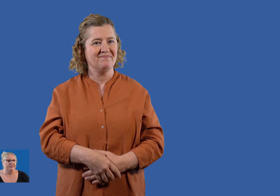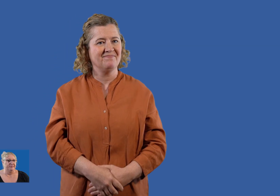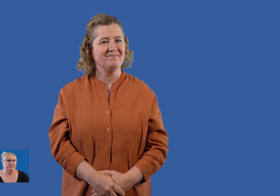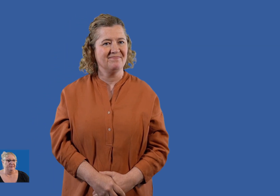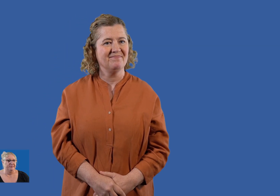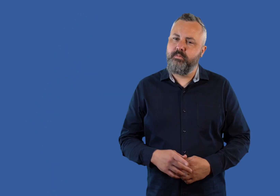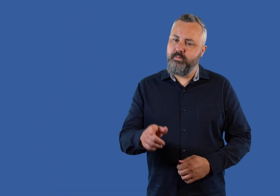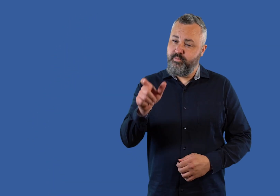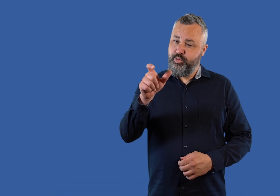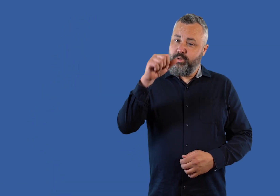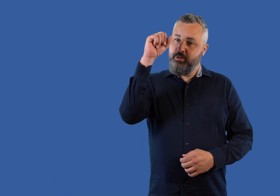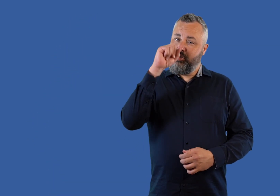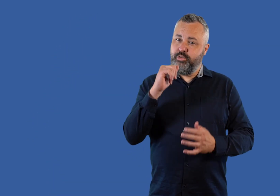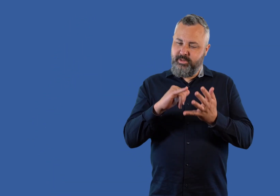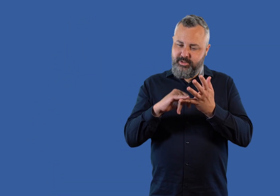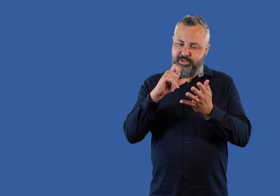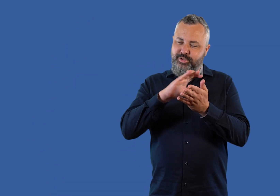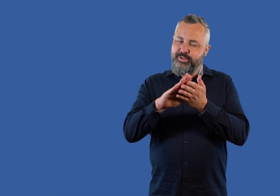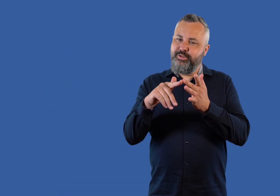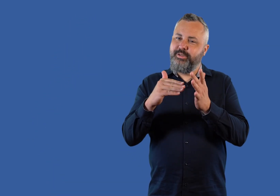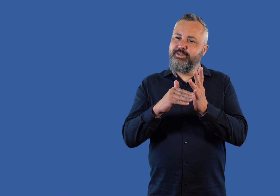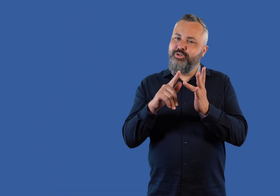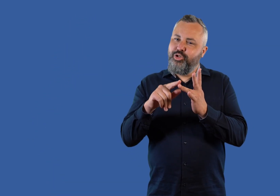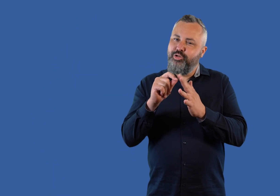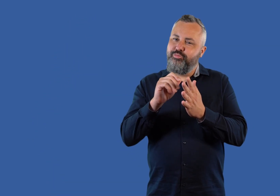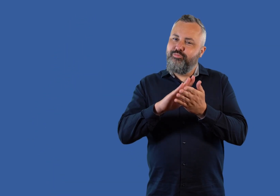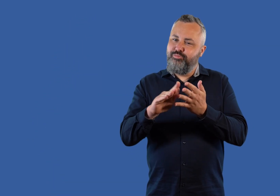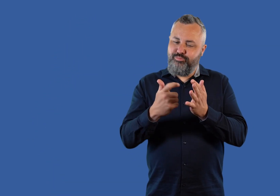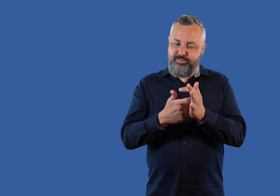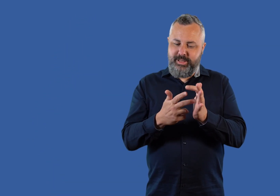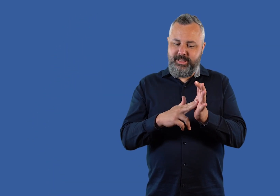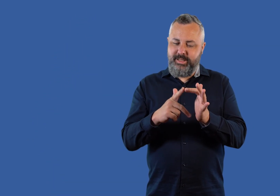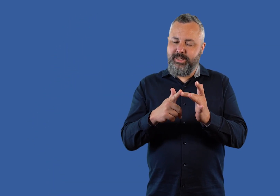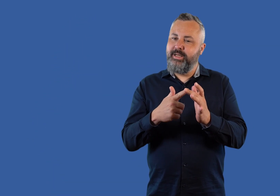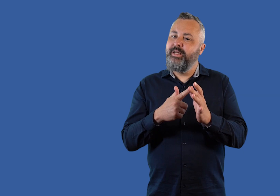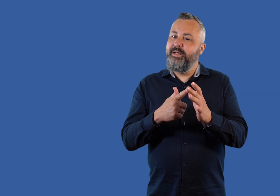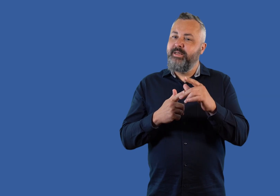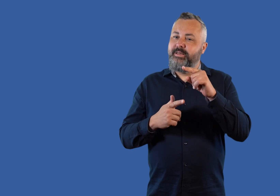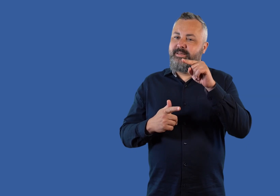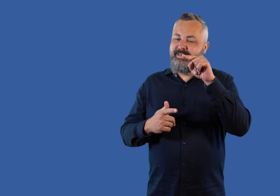world. So what does the word schizophrenia mean?